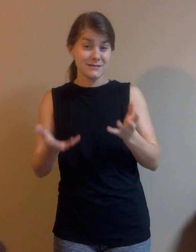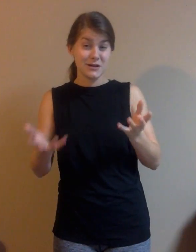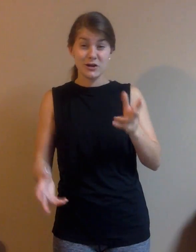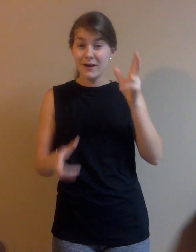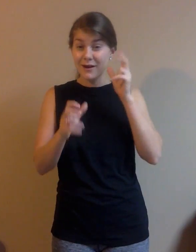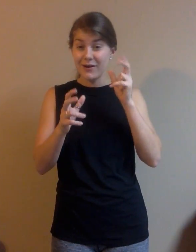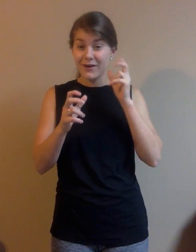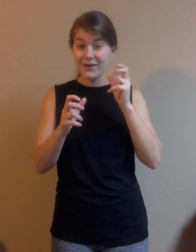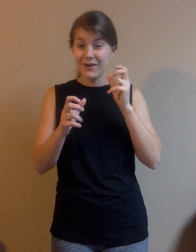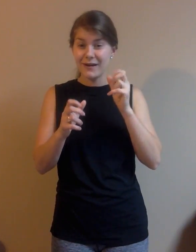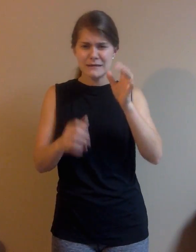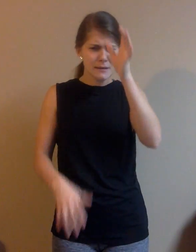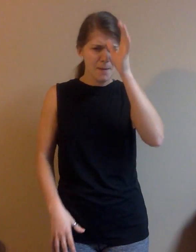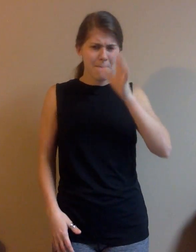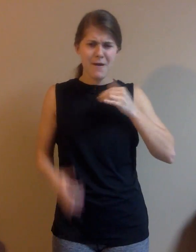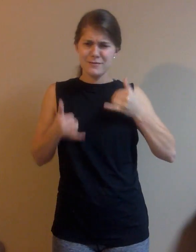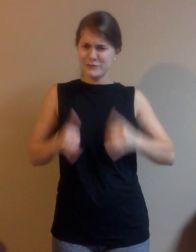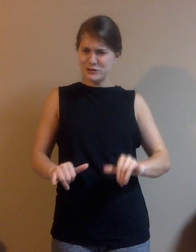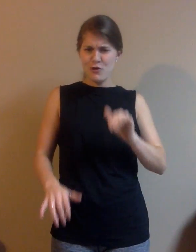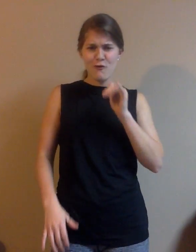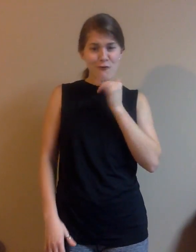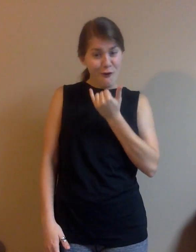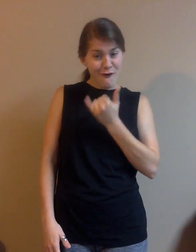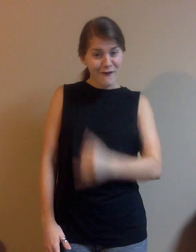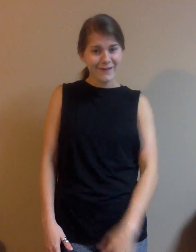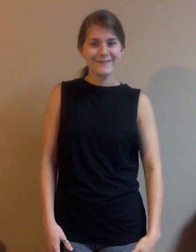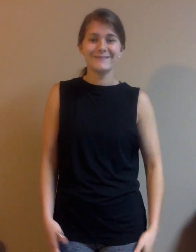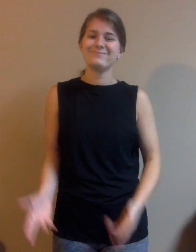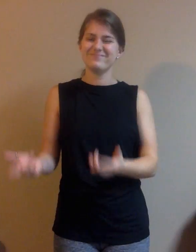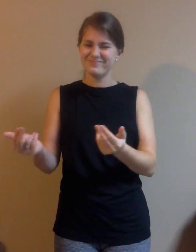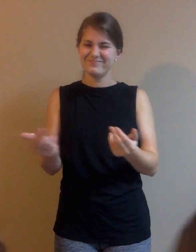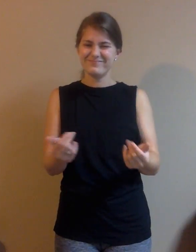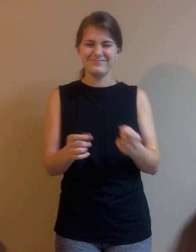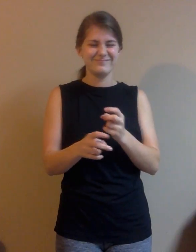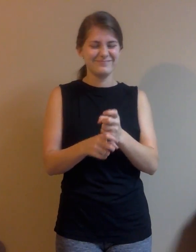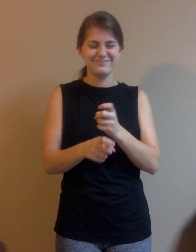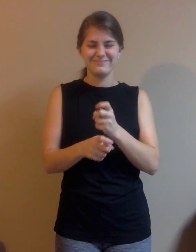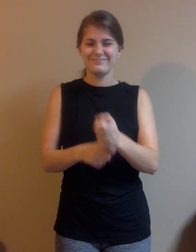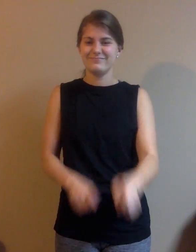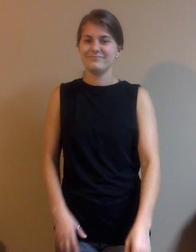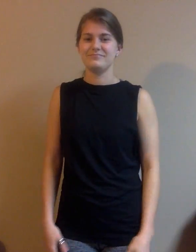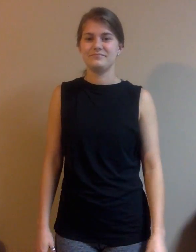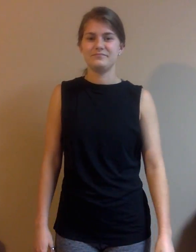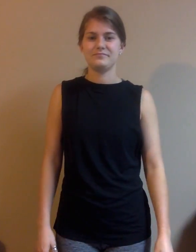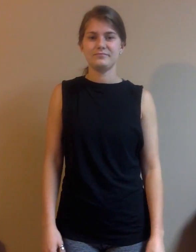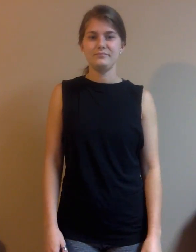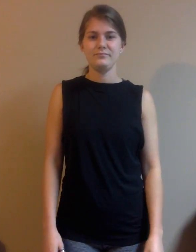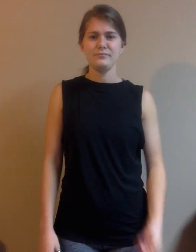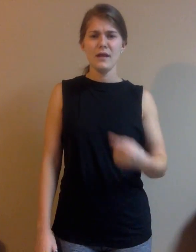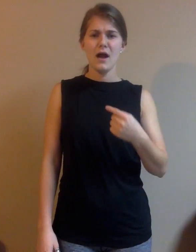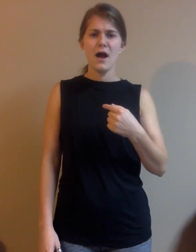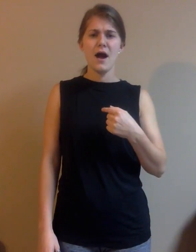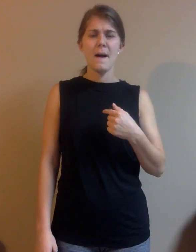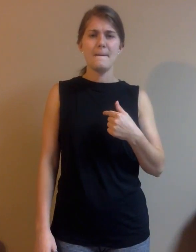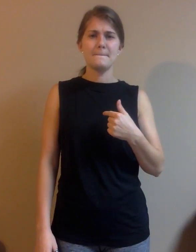And the third thing about intelligence is it's distinct. I'm doing a new book at the moment called Epiphany, which is based on a series of interviews